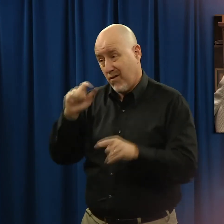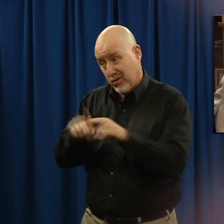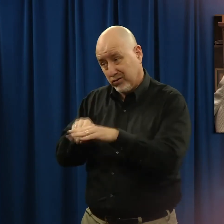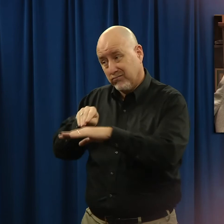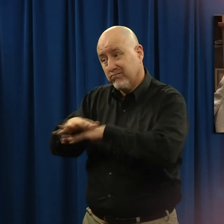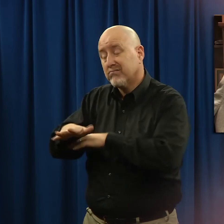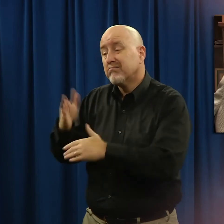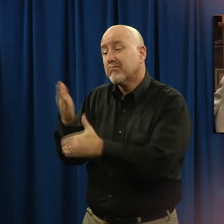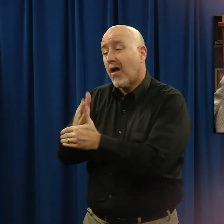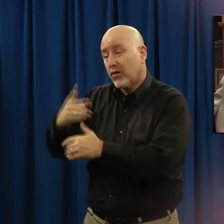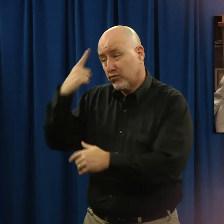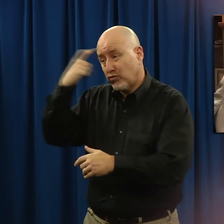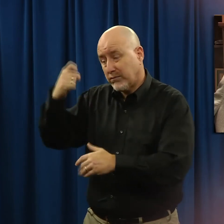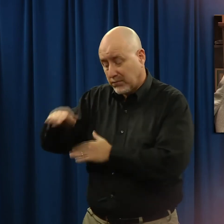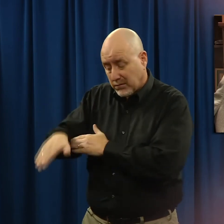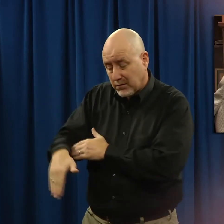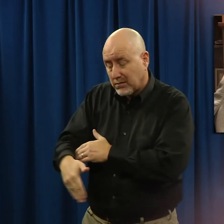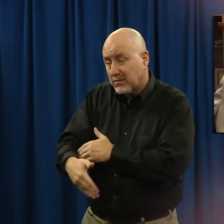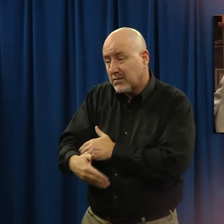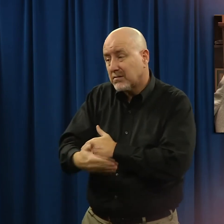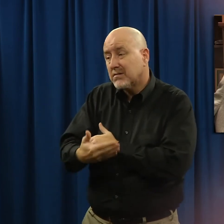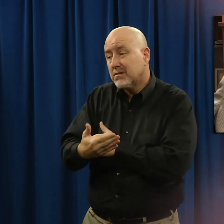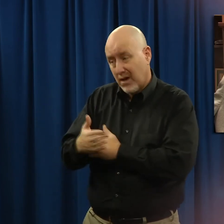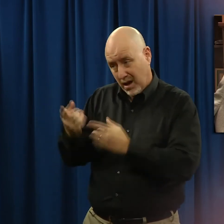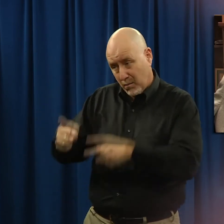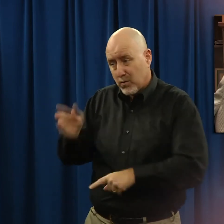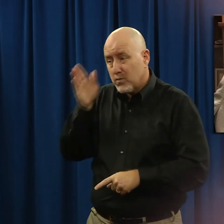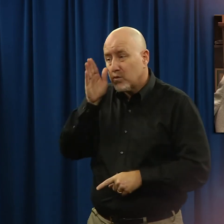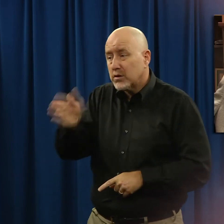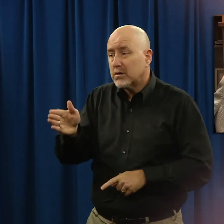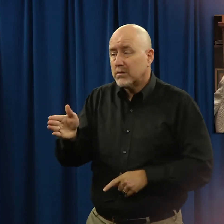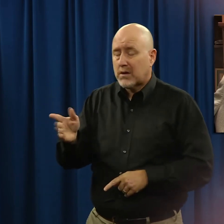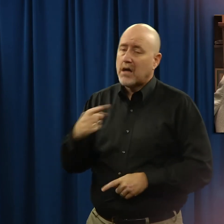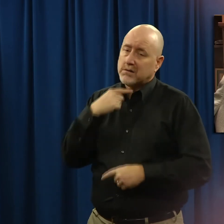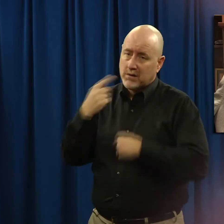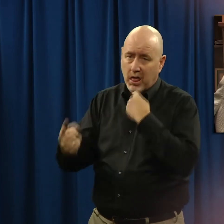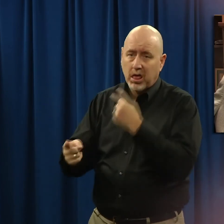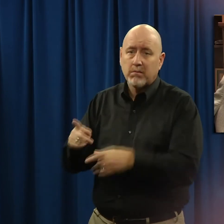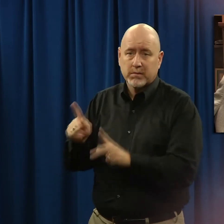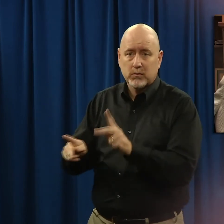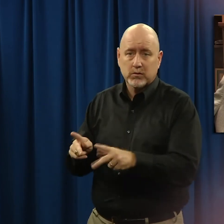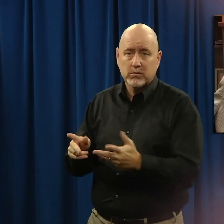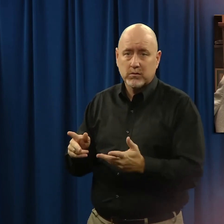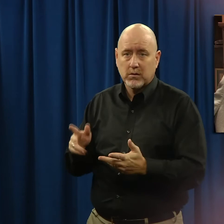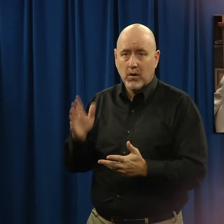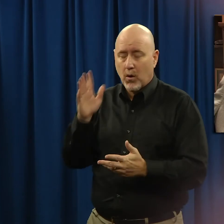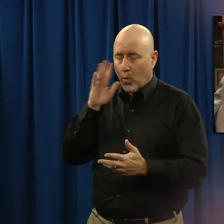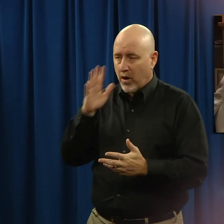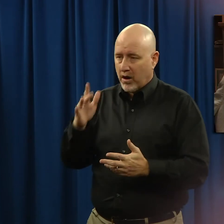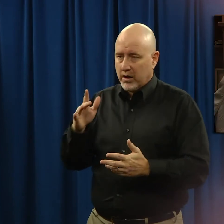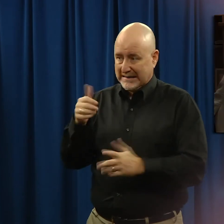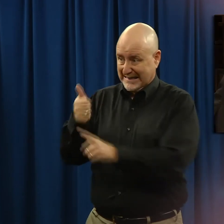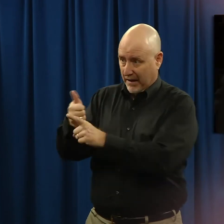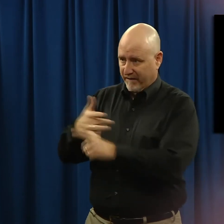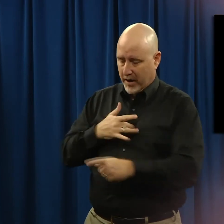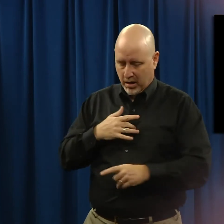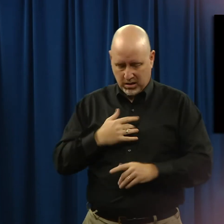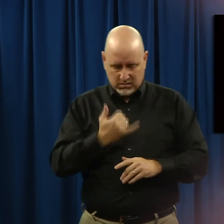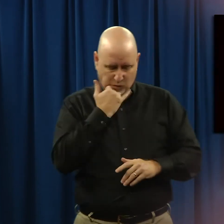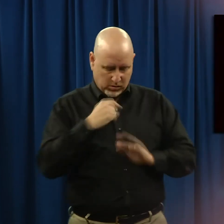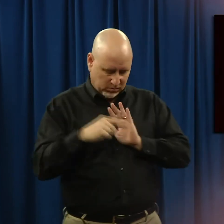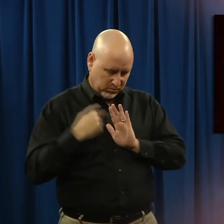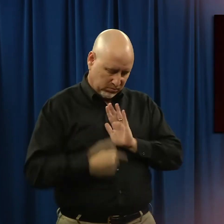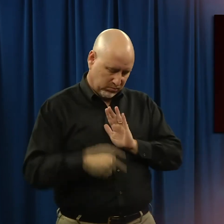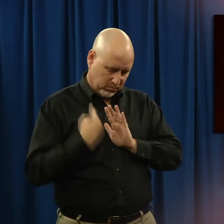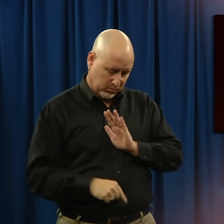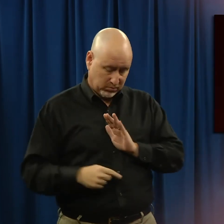at nighttime whenever they're going to have the dreams, and they're going to be very condemning of themselves. The